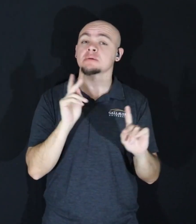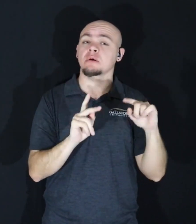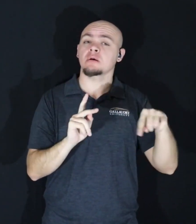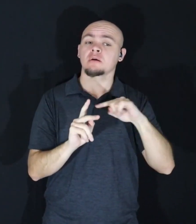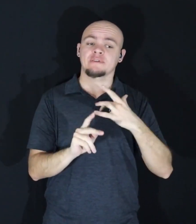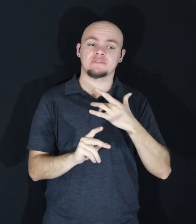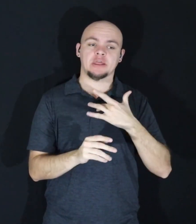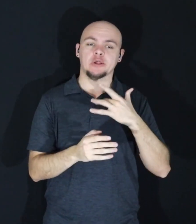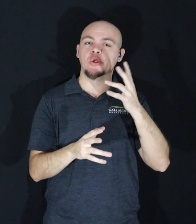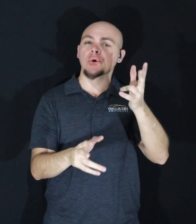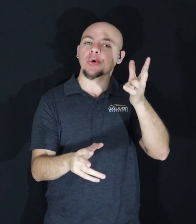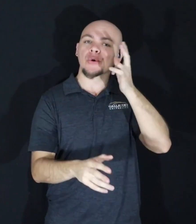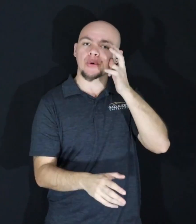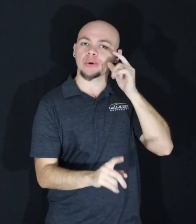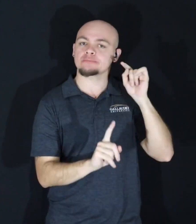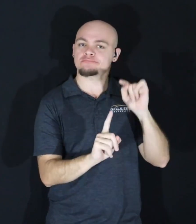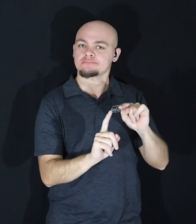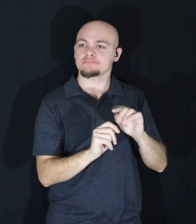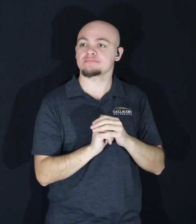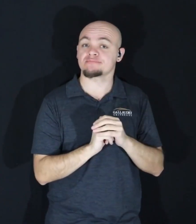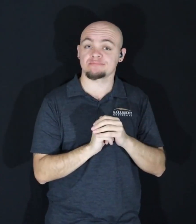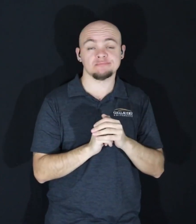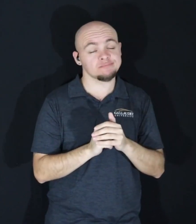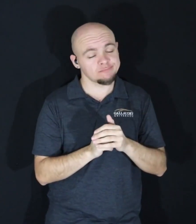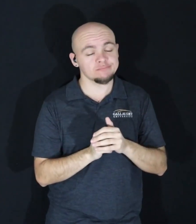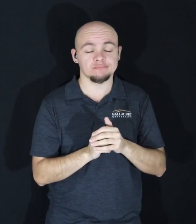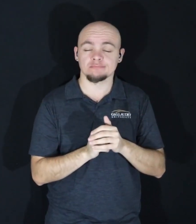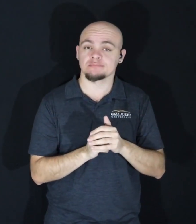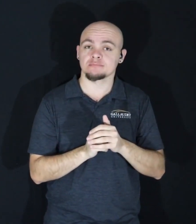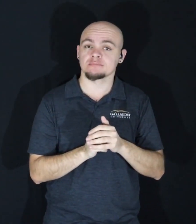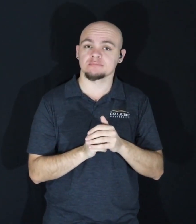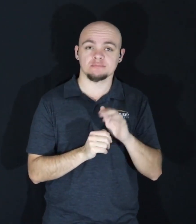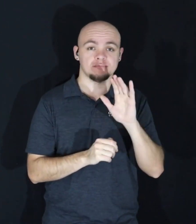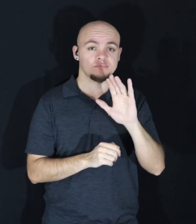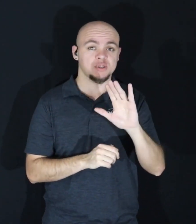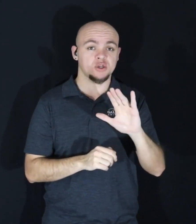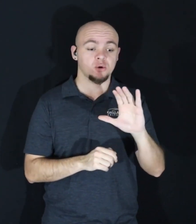heard. After all, how much richer